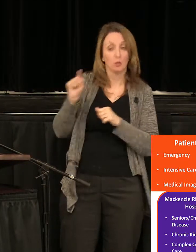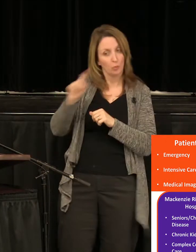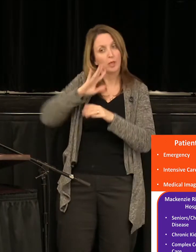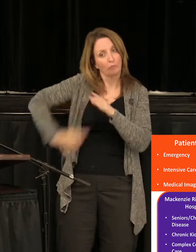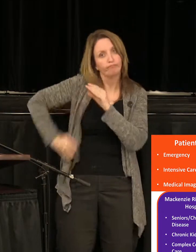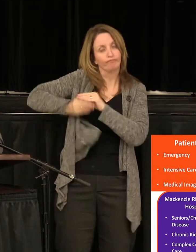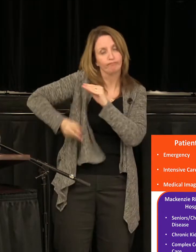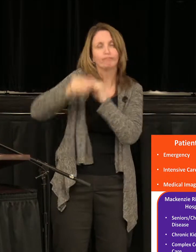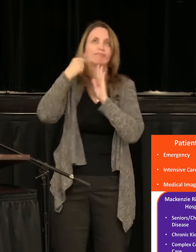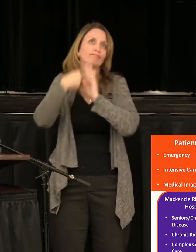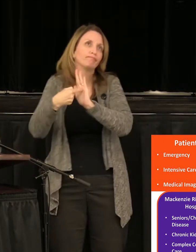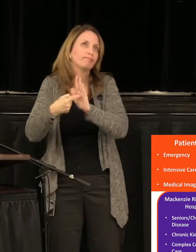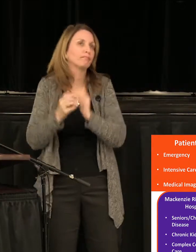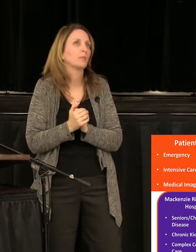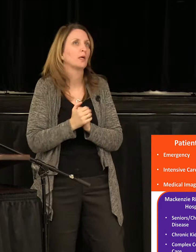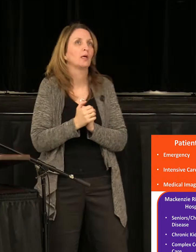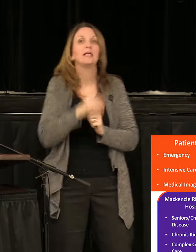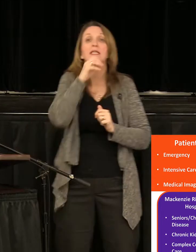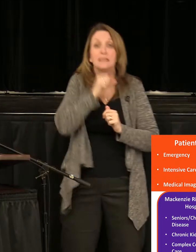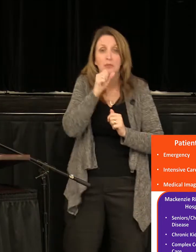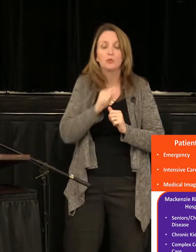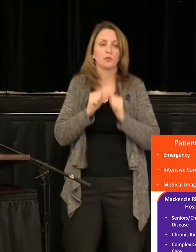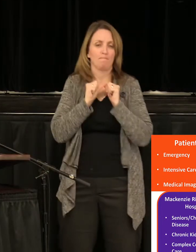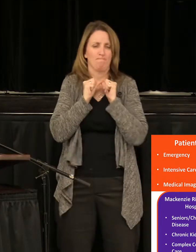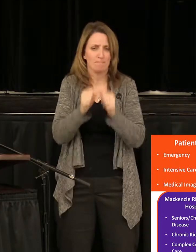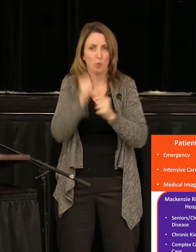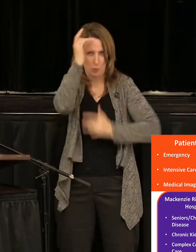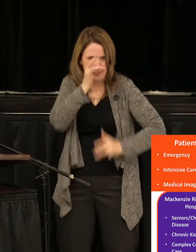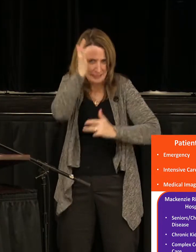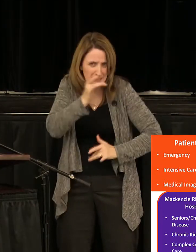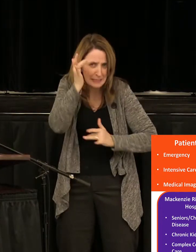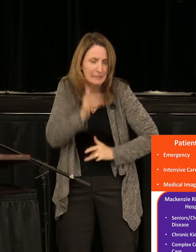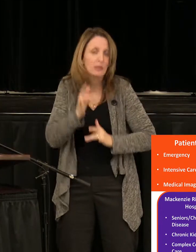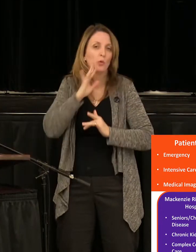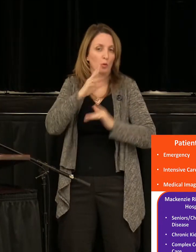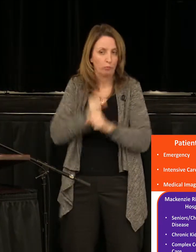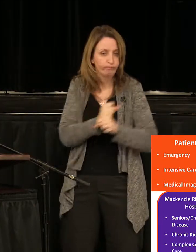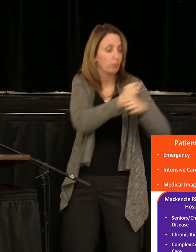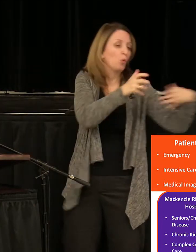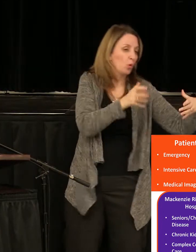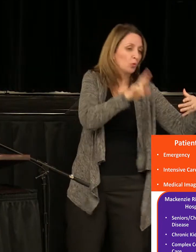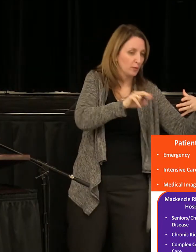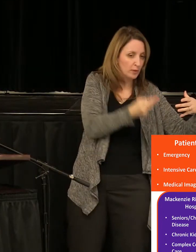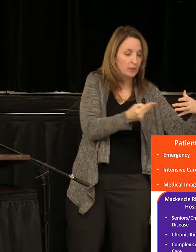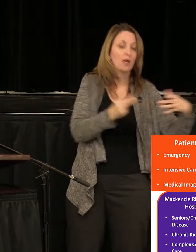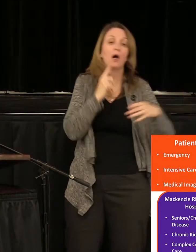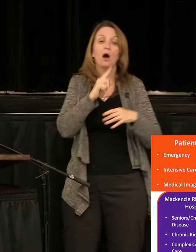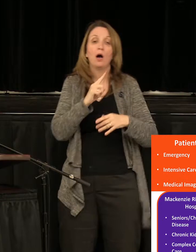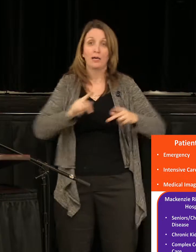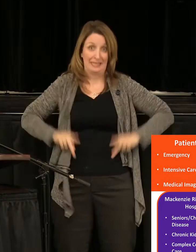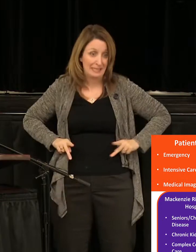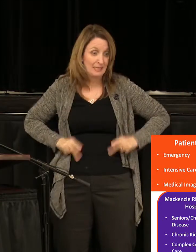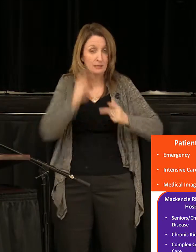So things like seniors and chronic disease will be able to expand and improve the service at Richmond Hill. Chronic kidney disease, which is a